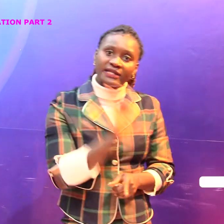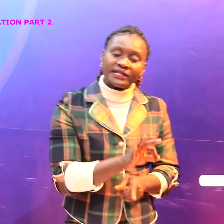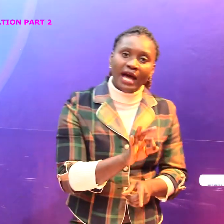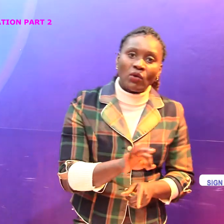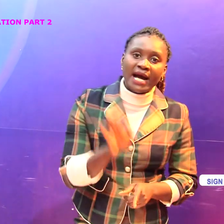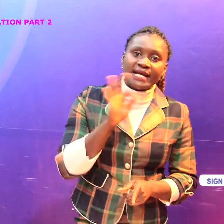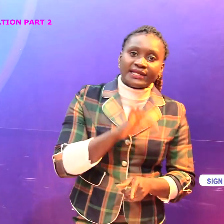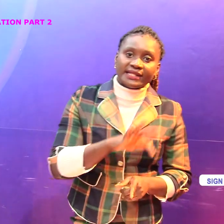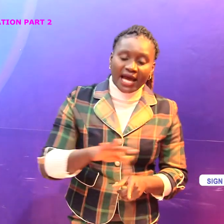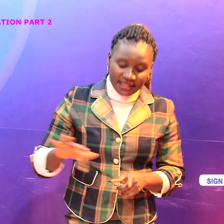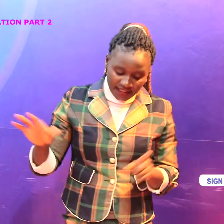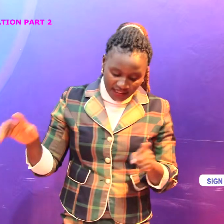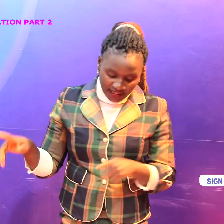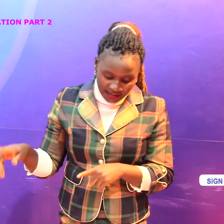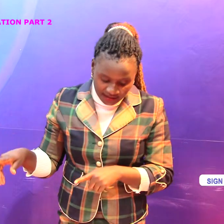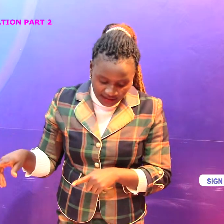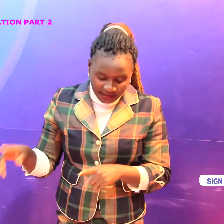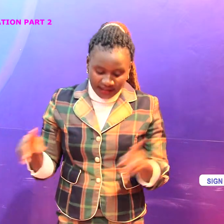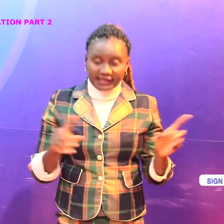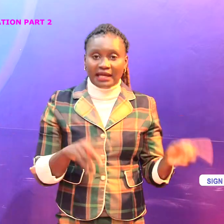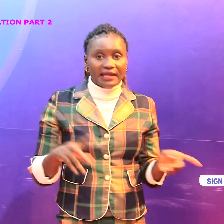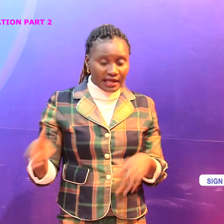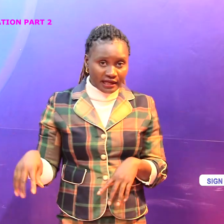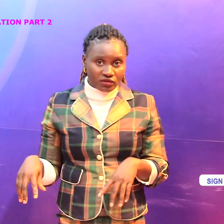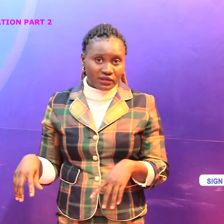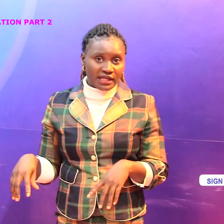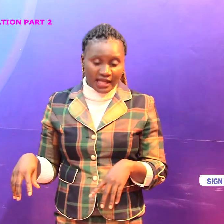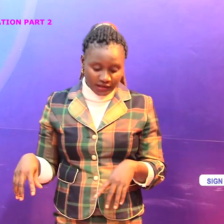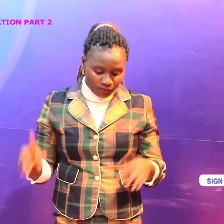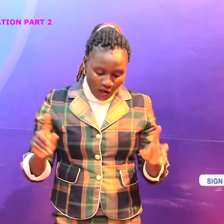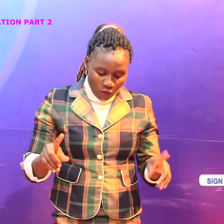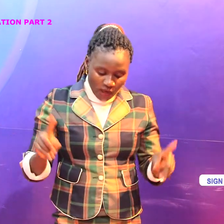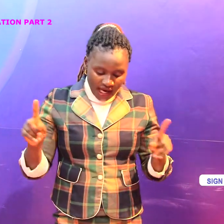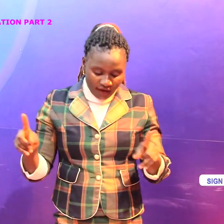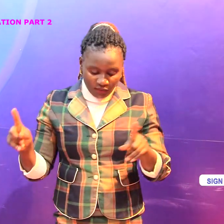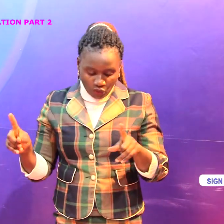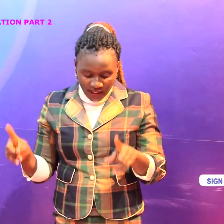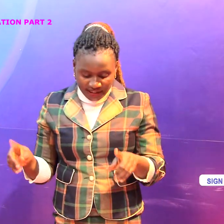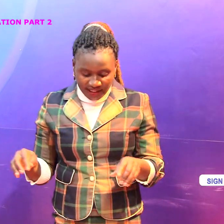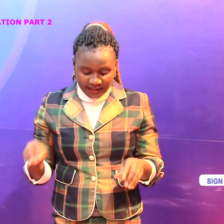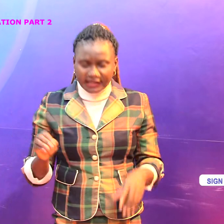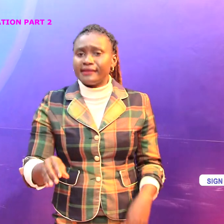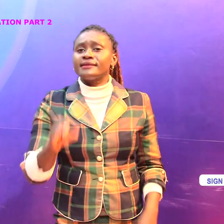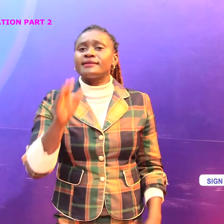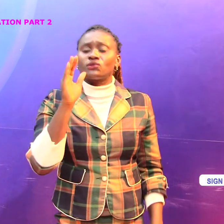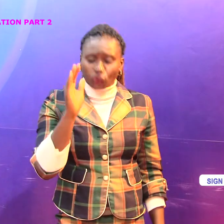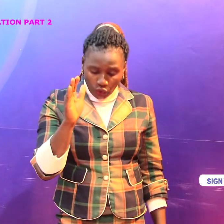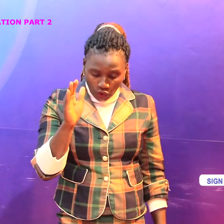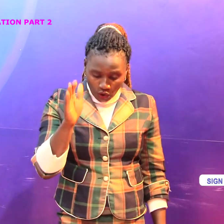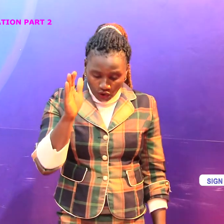is our signed English. In signed English, we say that we have been waiting since 2